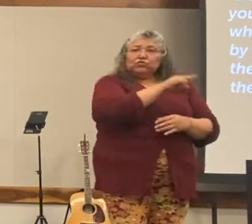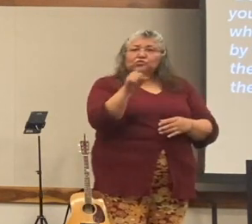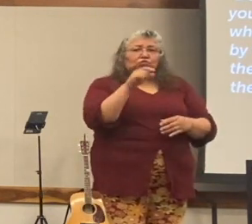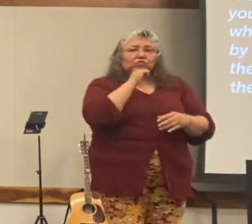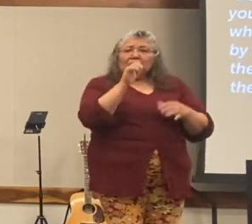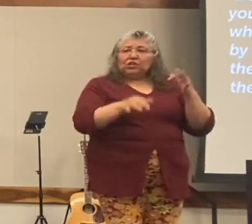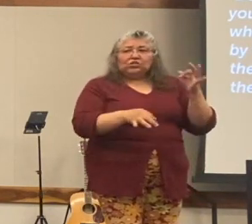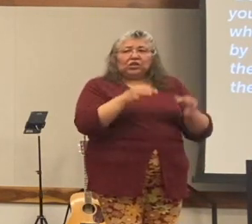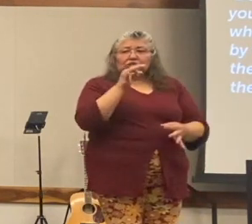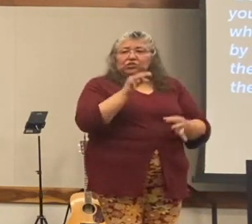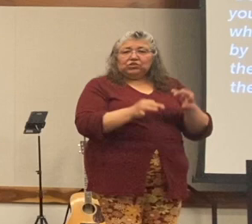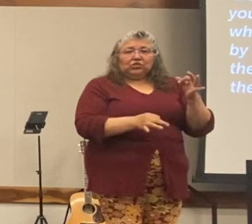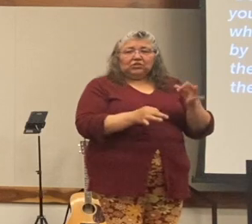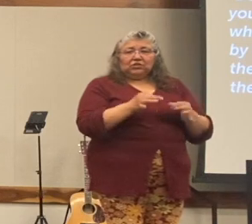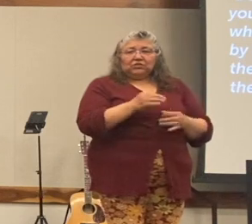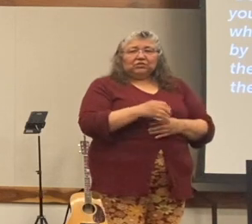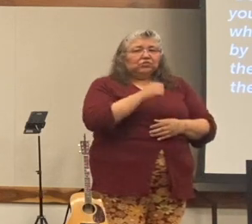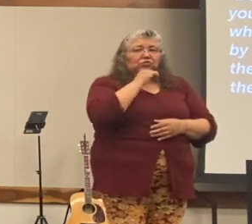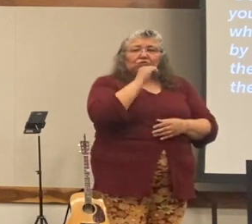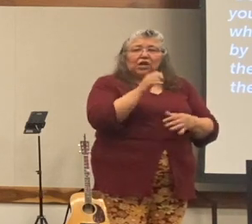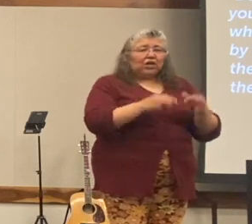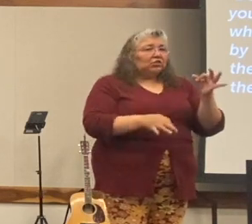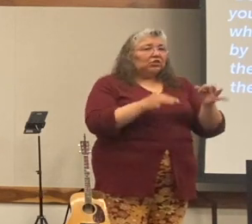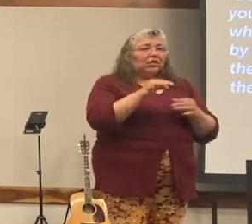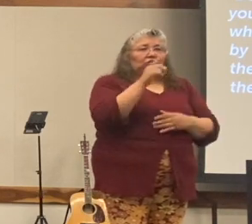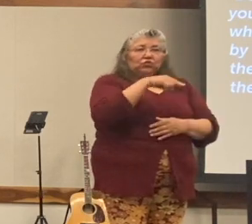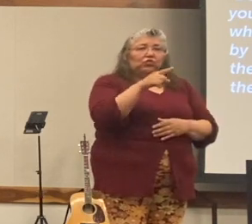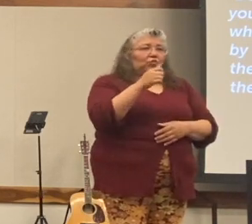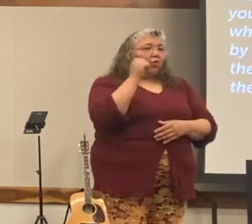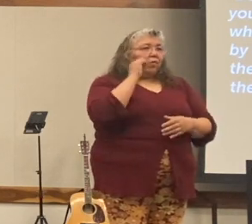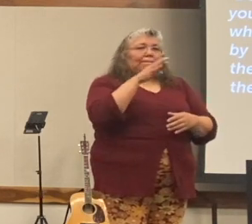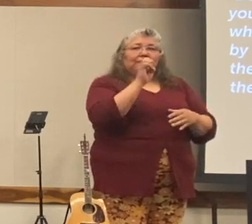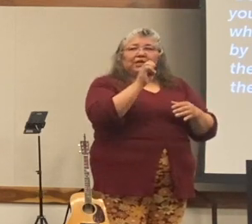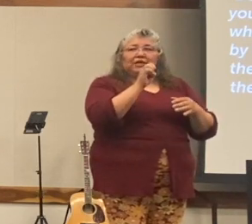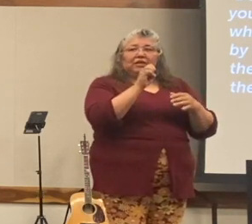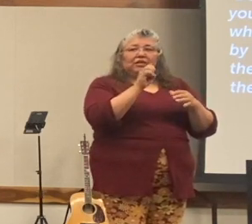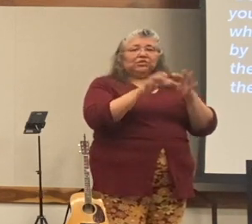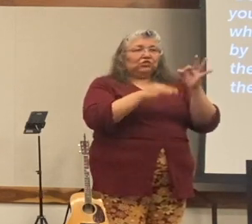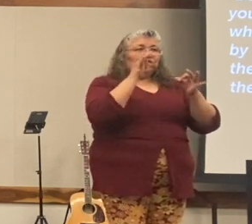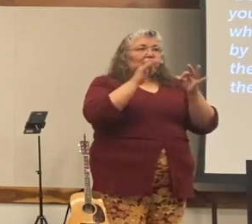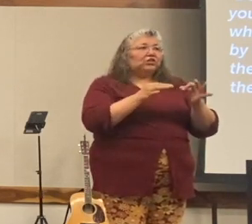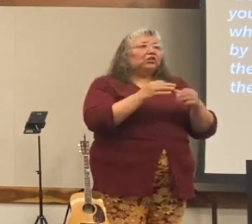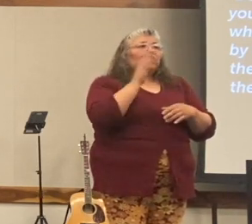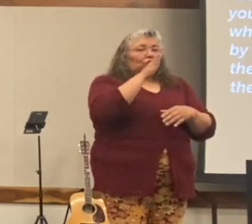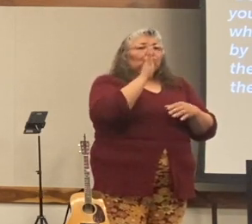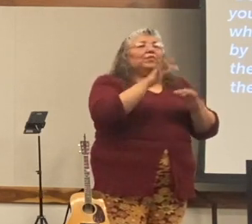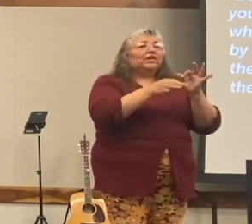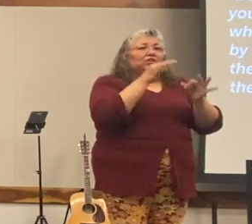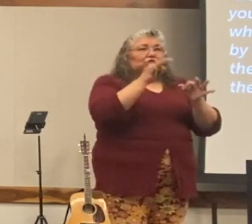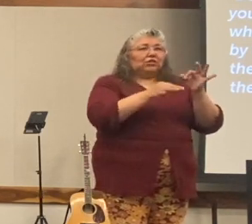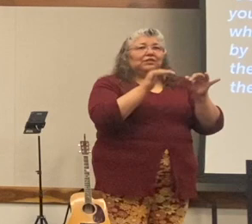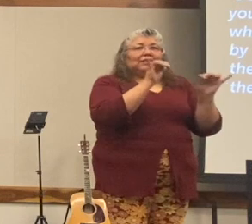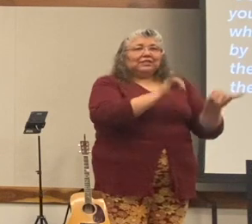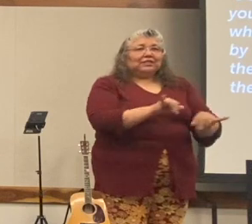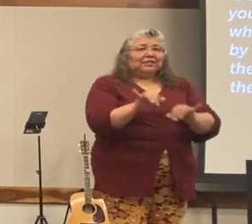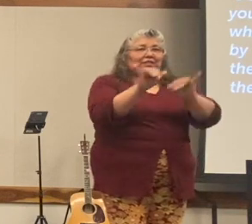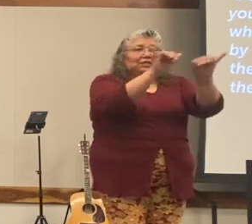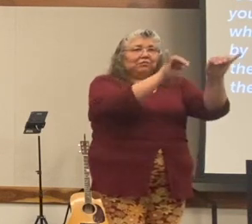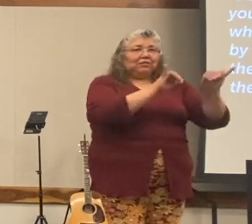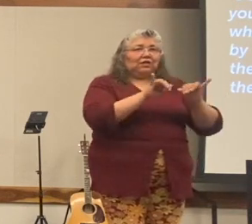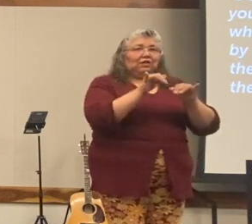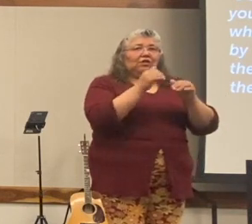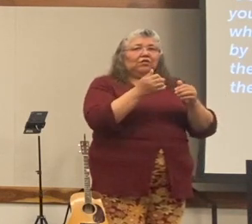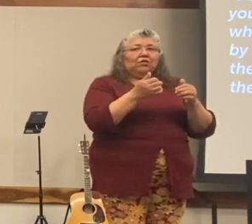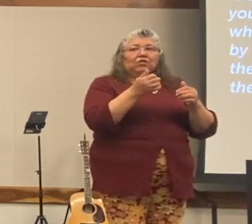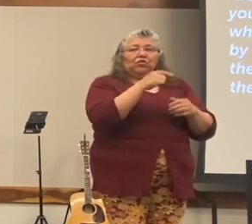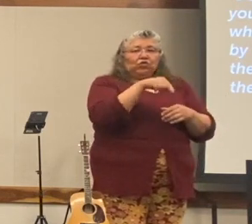judge. Do not judge. Do not judge so that you won't be judged. For you will be judged in the same standard with which